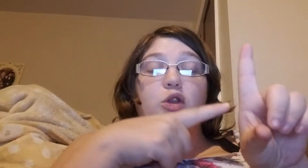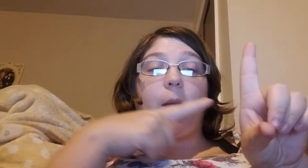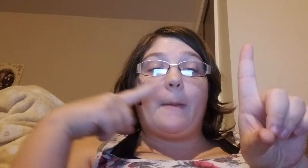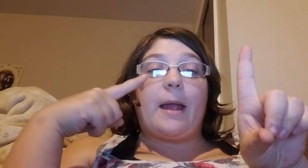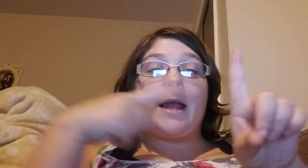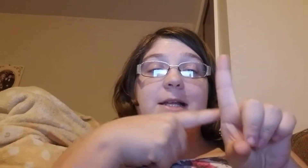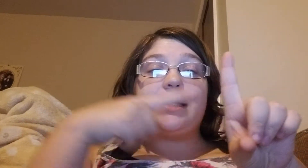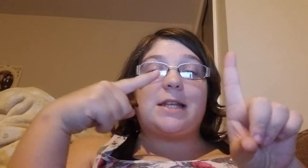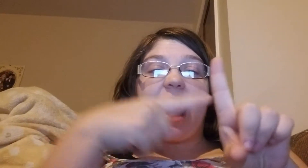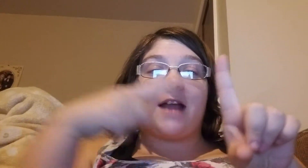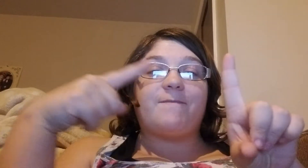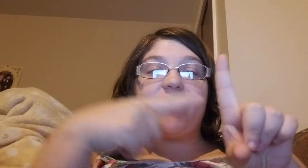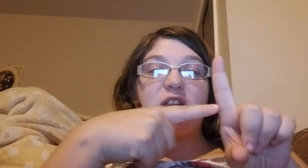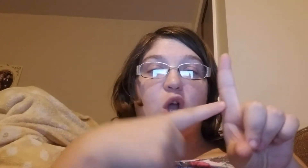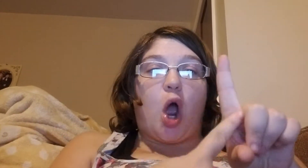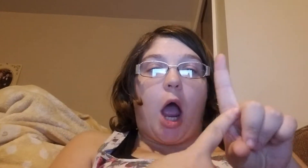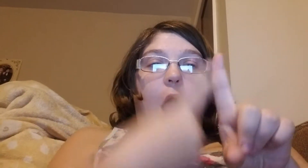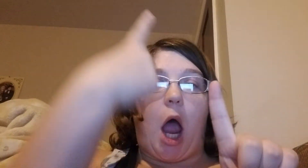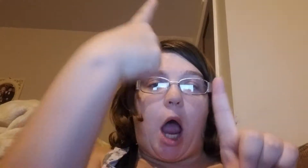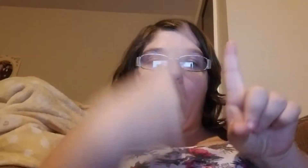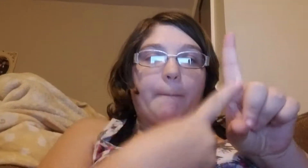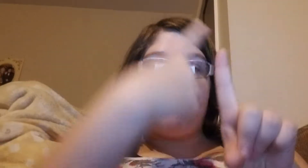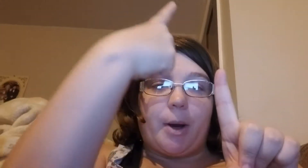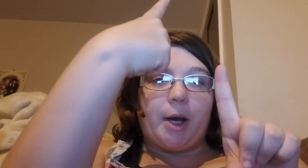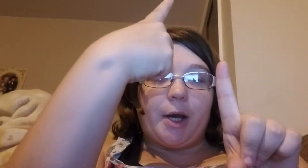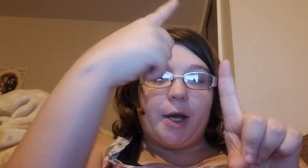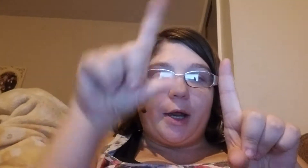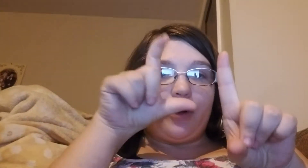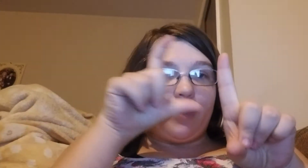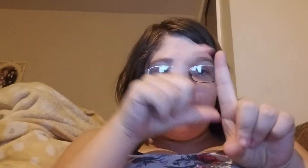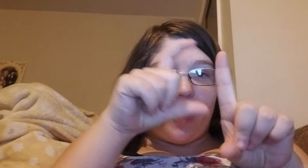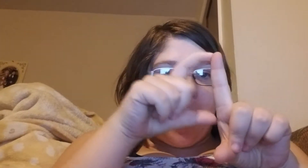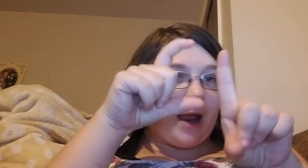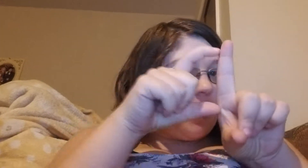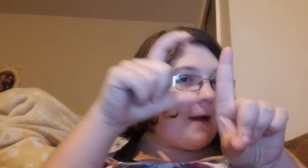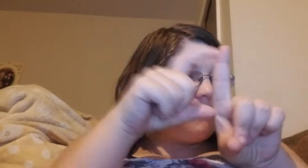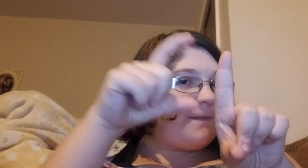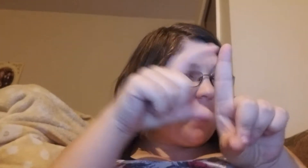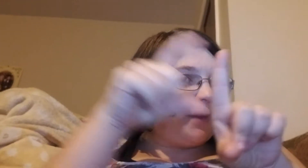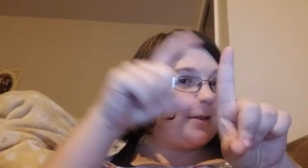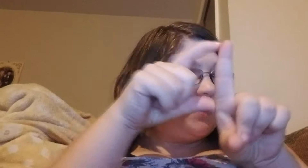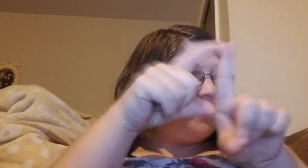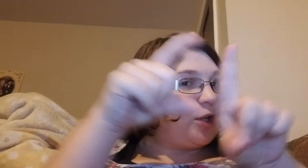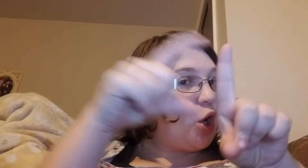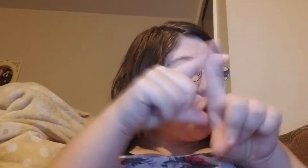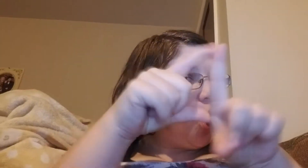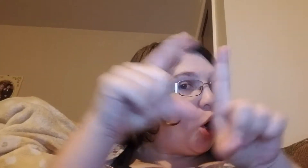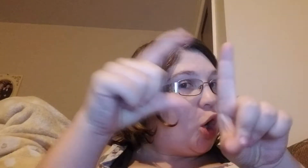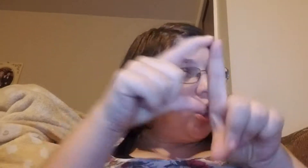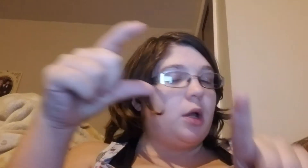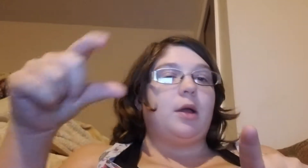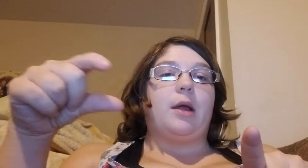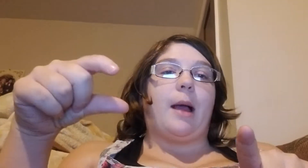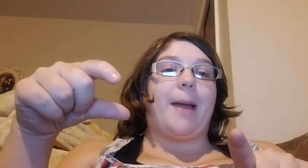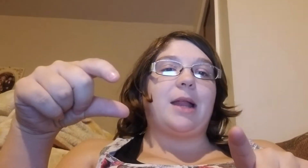your index finger up. Remember that. Index finger. I'm not